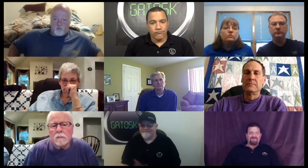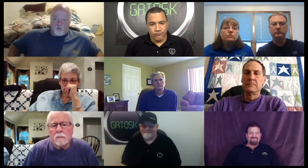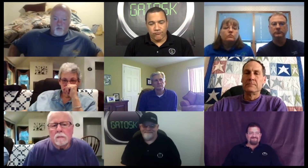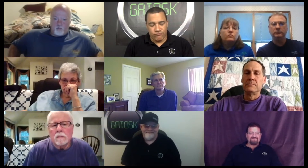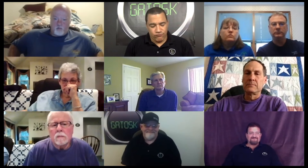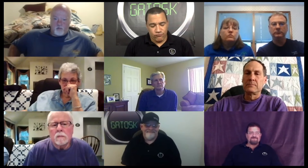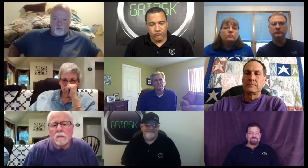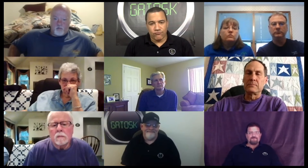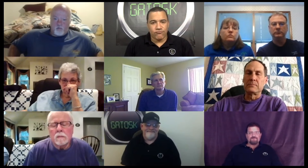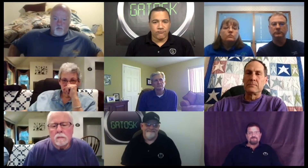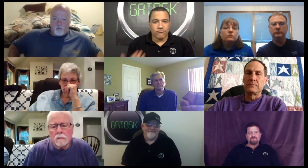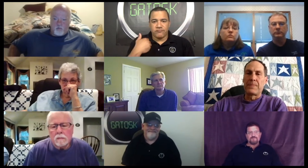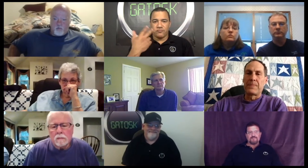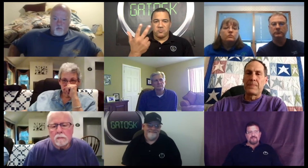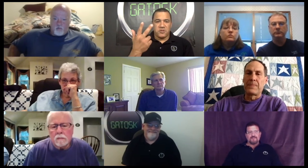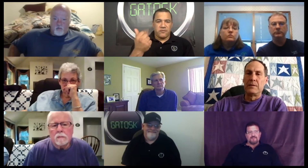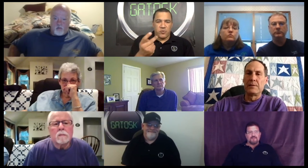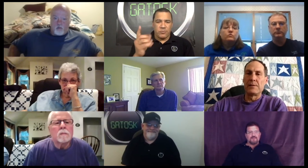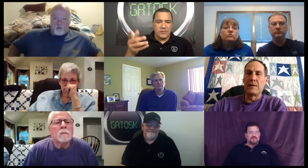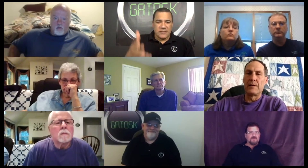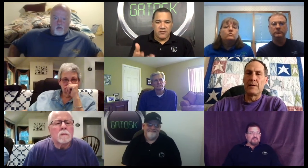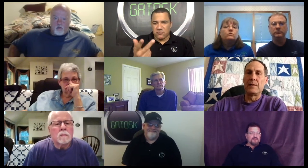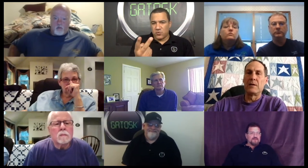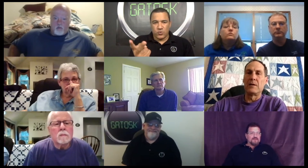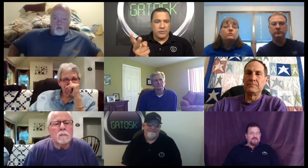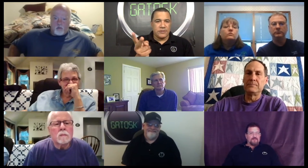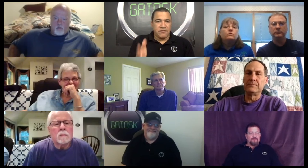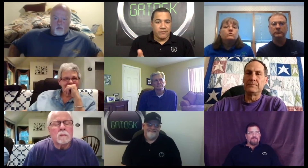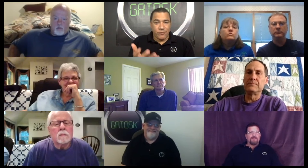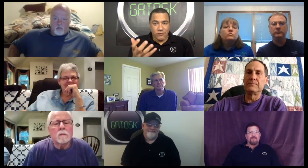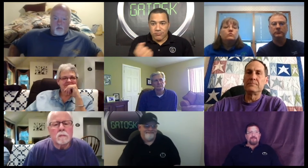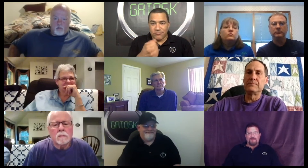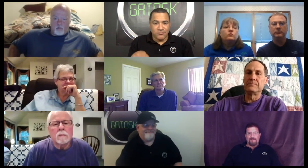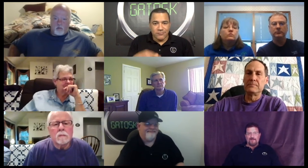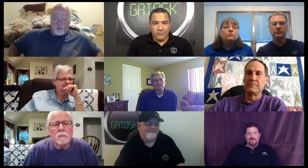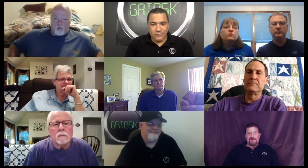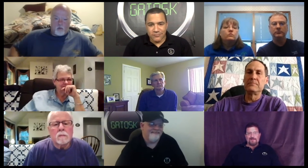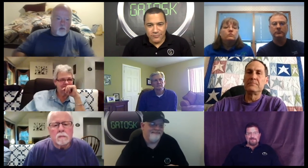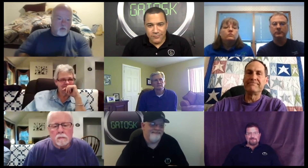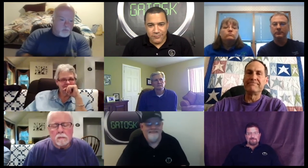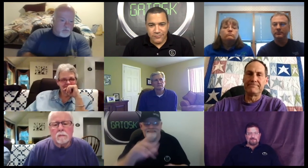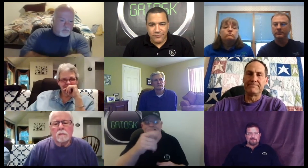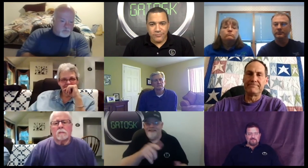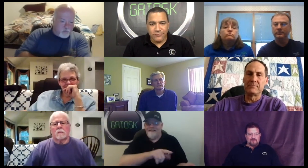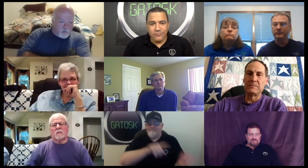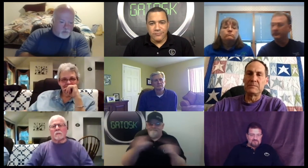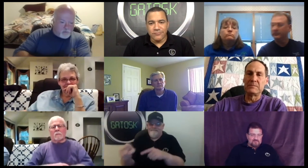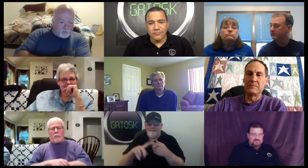people. Yes. Yeah, there's several. A couple minutes left here, so if you want to grab any